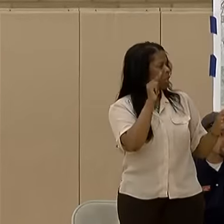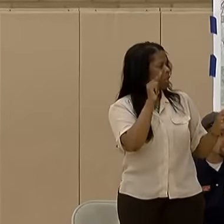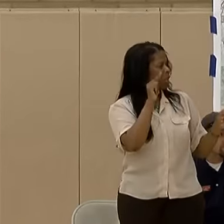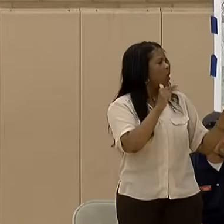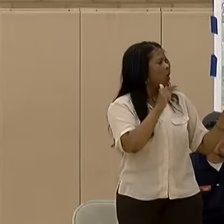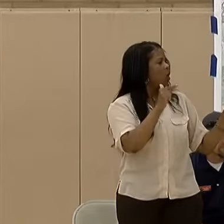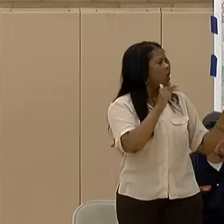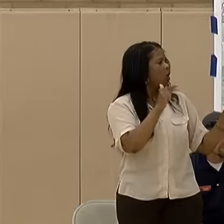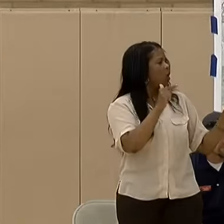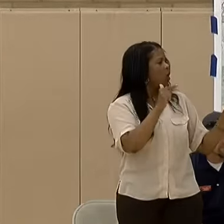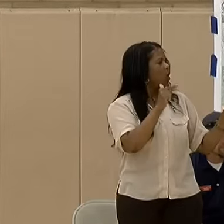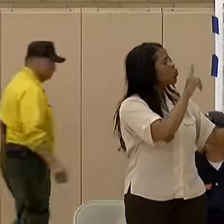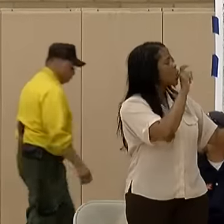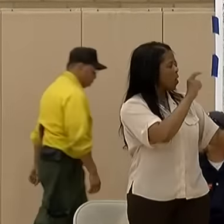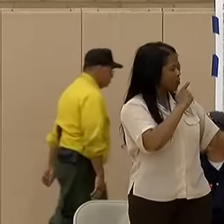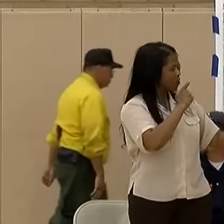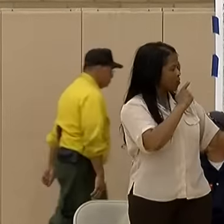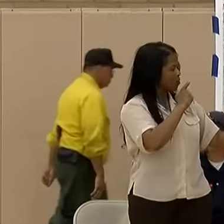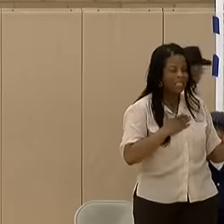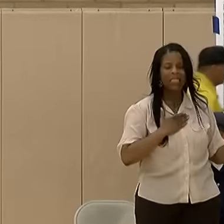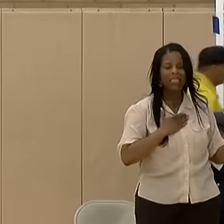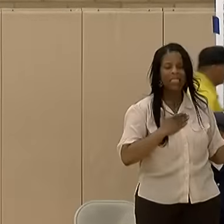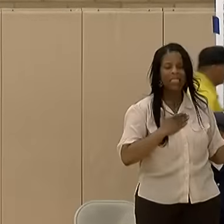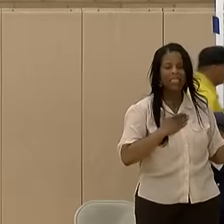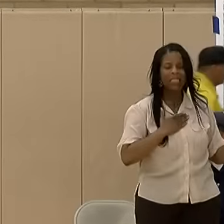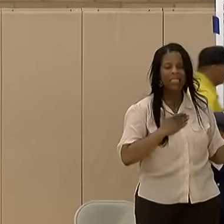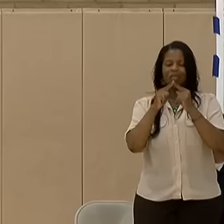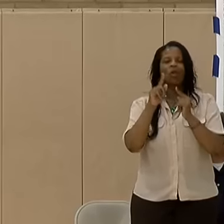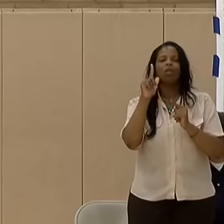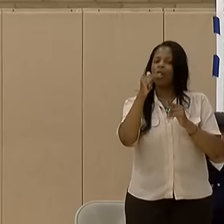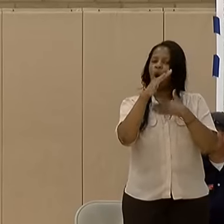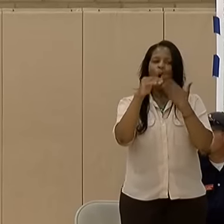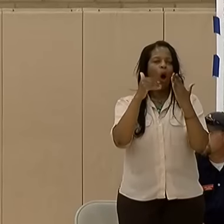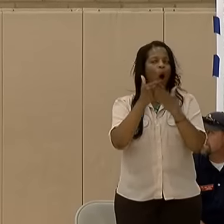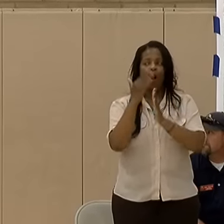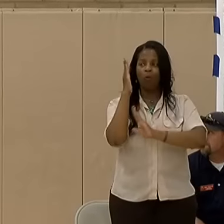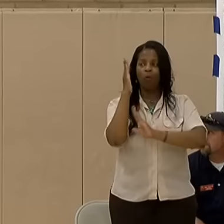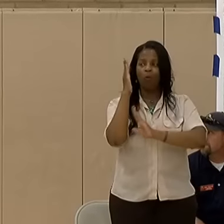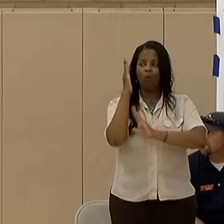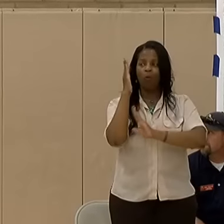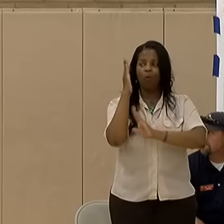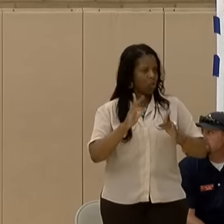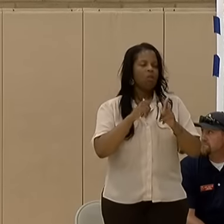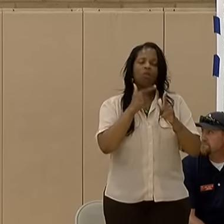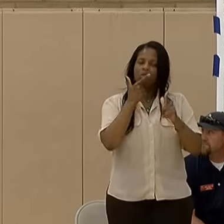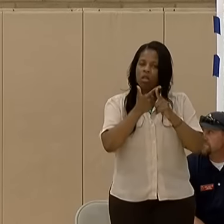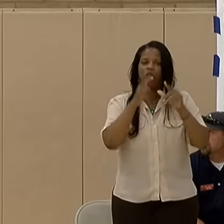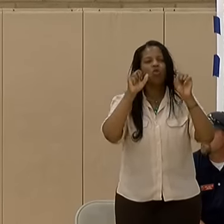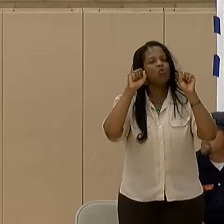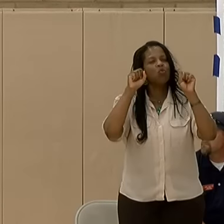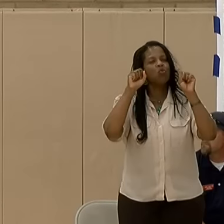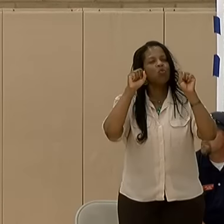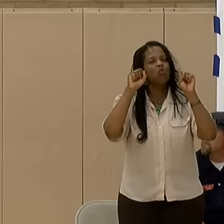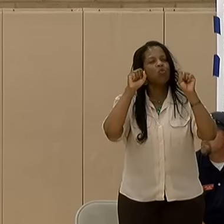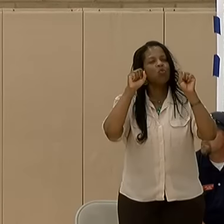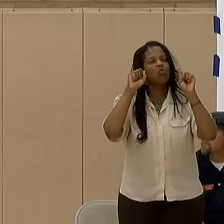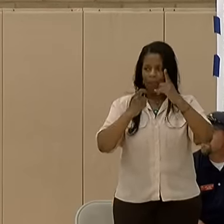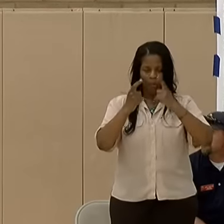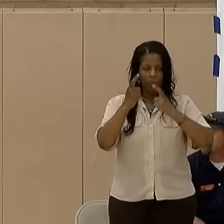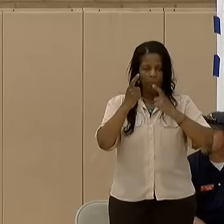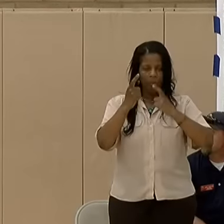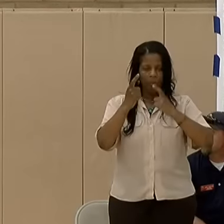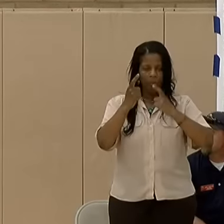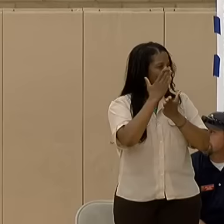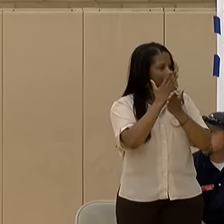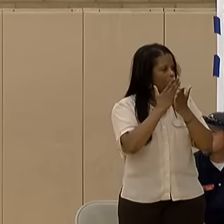Actually, we're going to hold, if you don't mind, we want to get through all the speakers, and we will absolutely give you folks an opportunity to ask questions, because that's part of